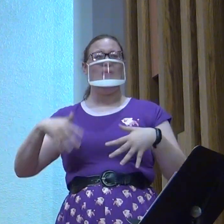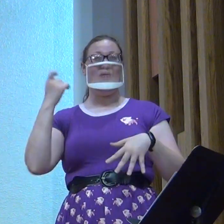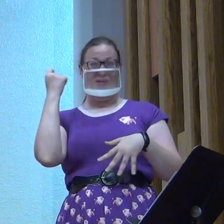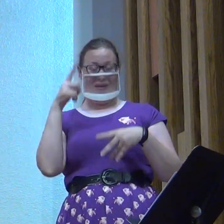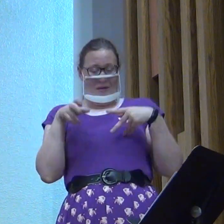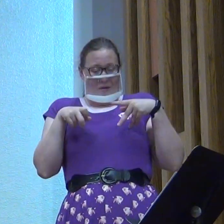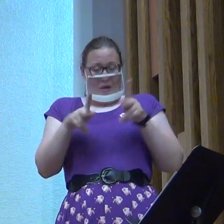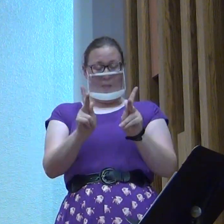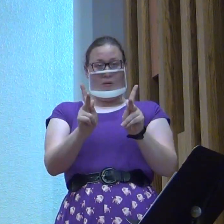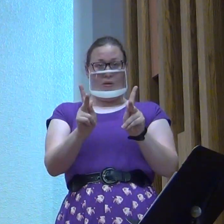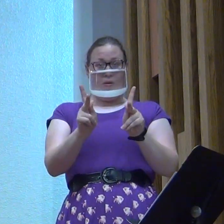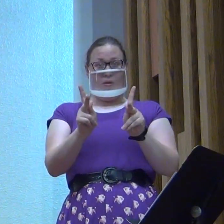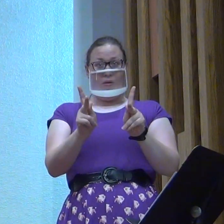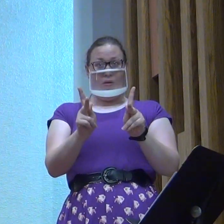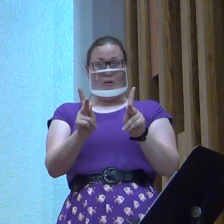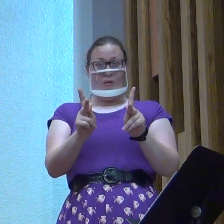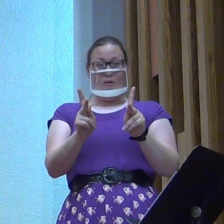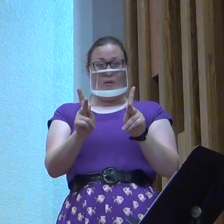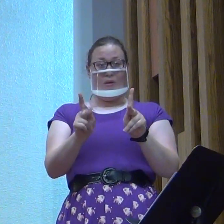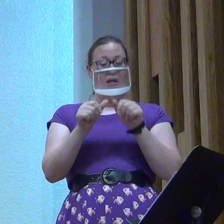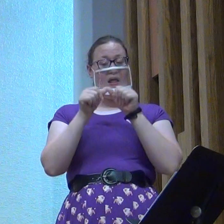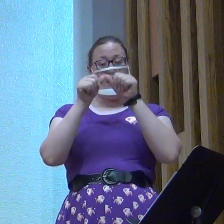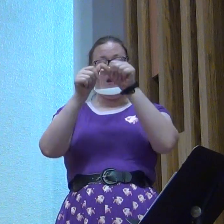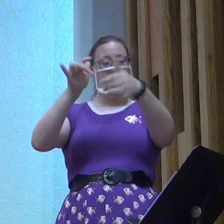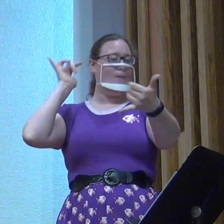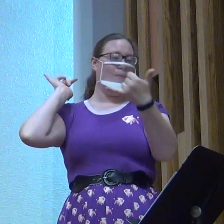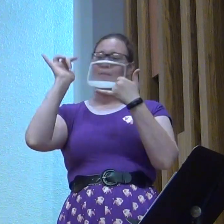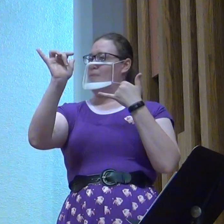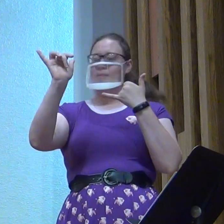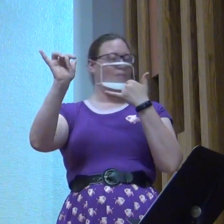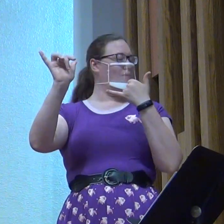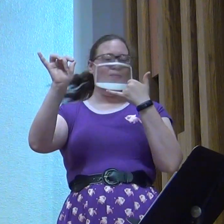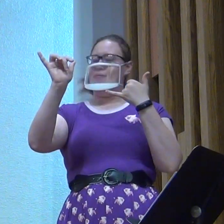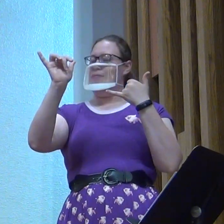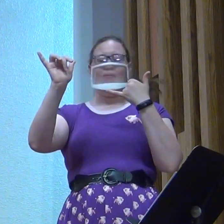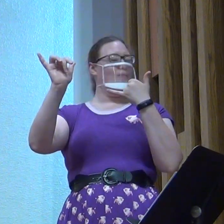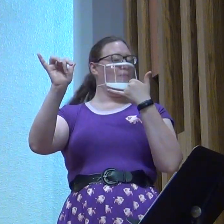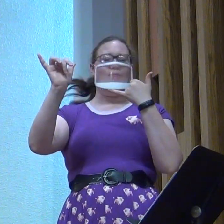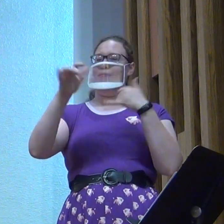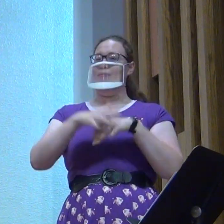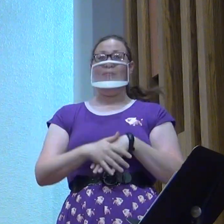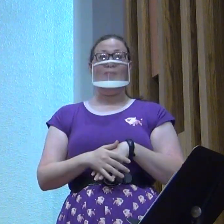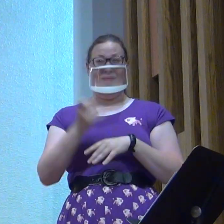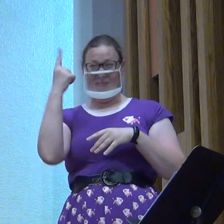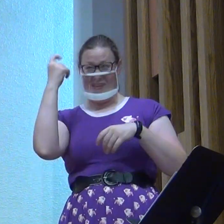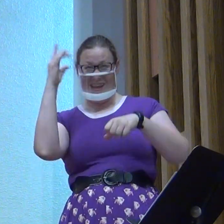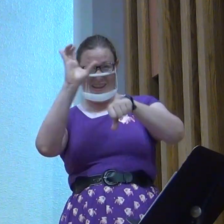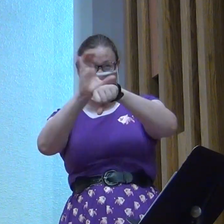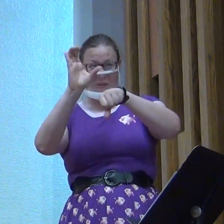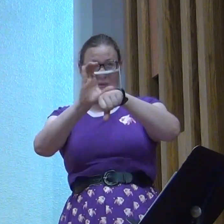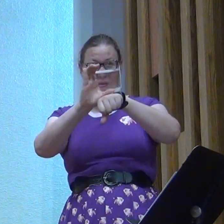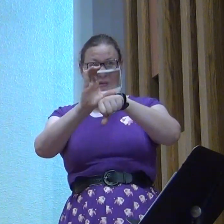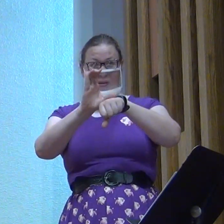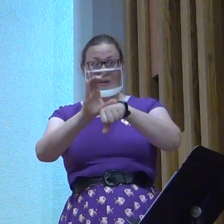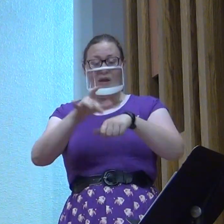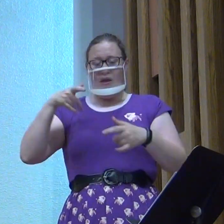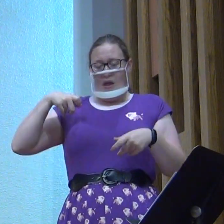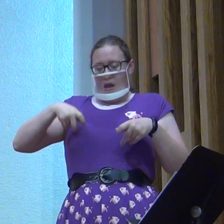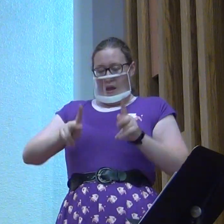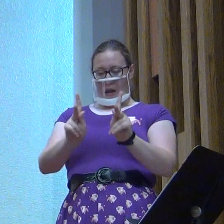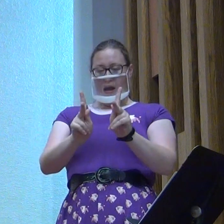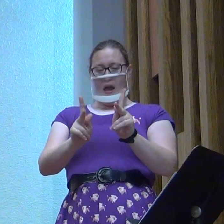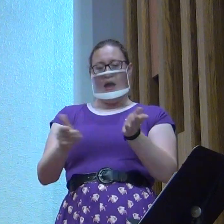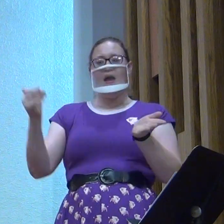Opportunity is a finite resource. You hear me, church?